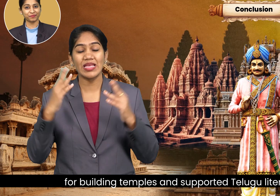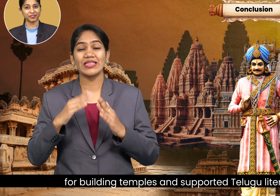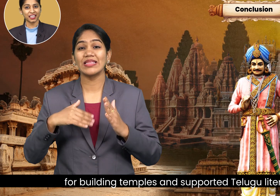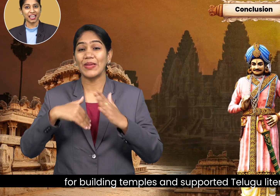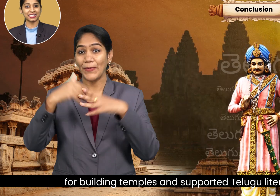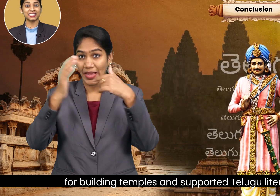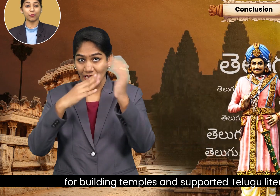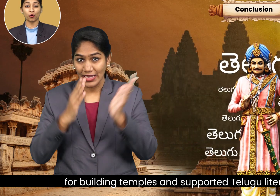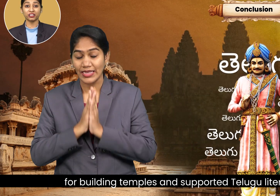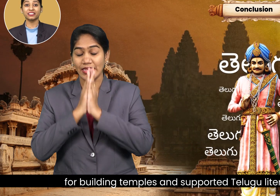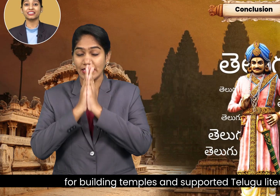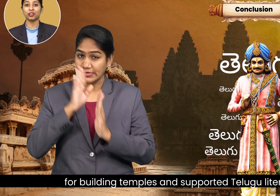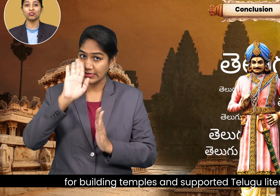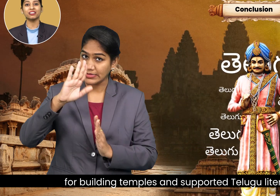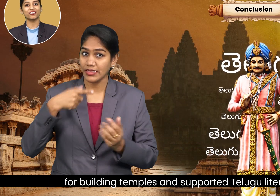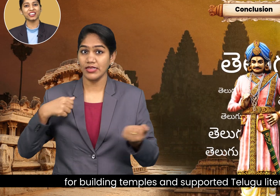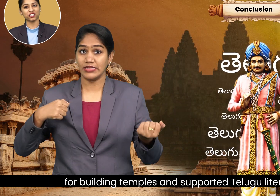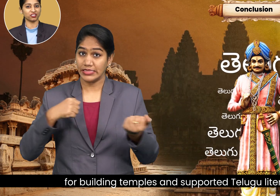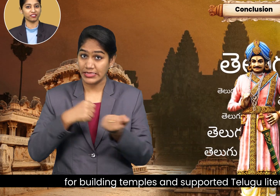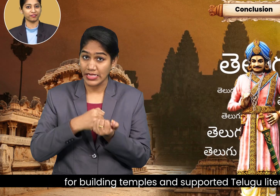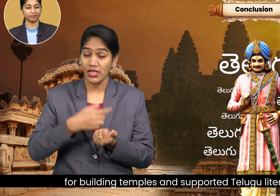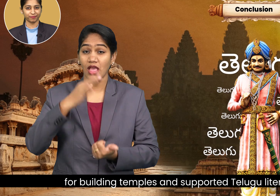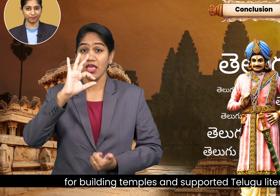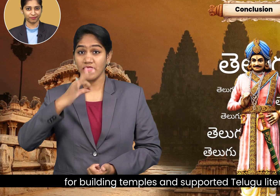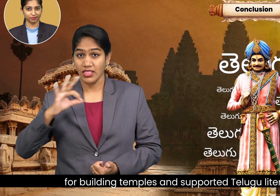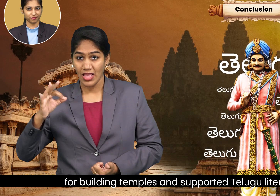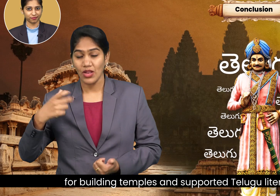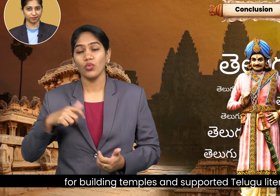temples and supported Telugu literature.